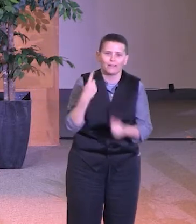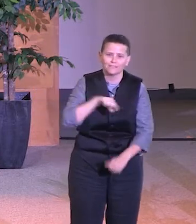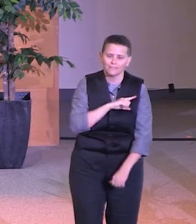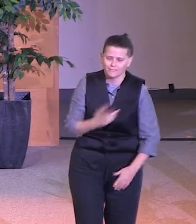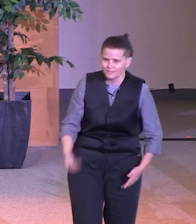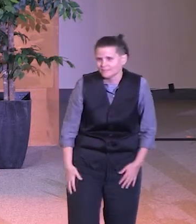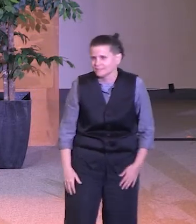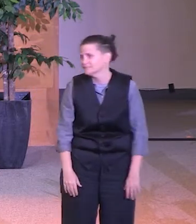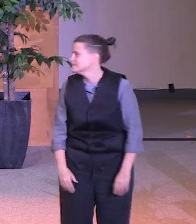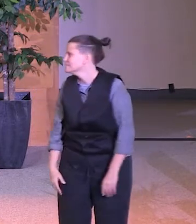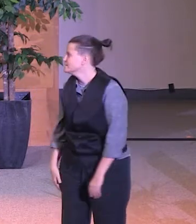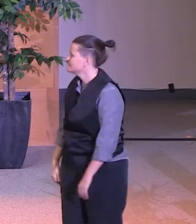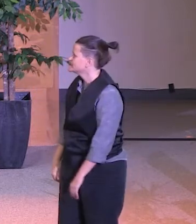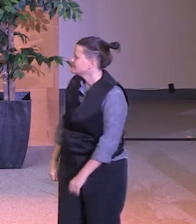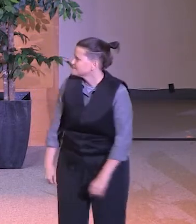us.